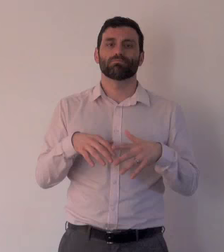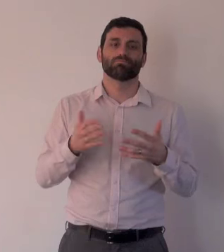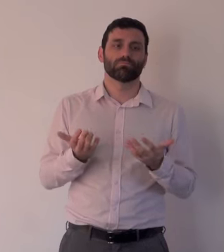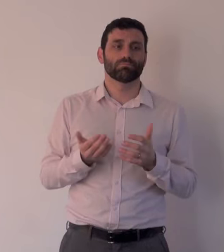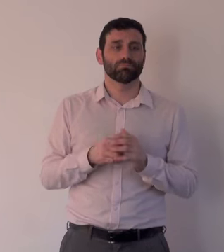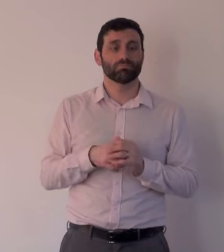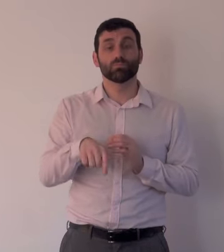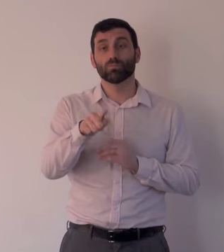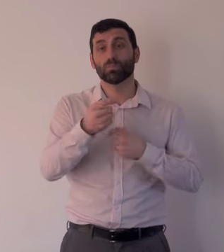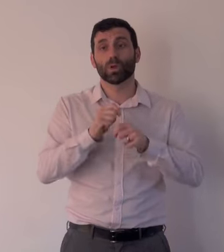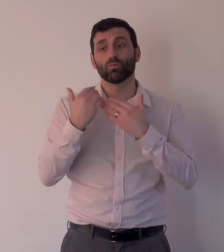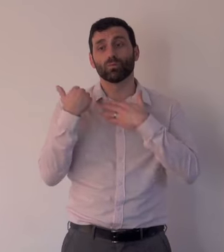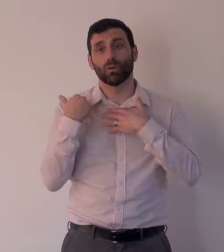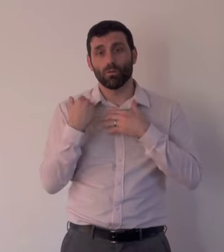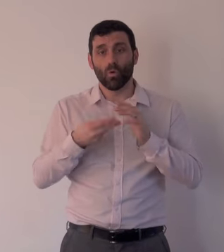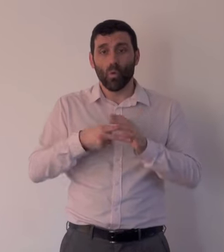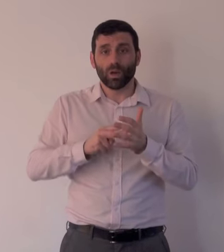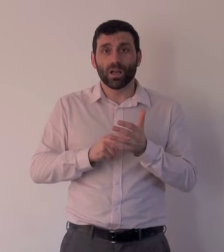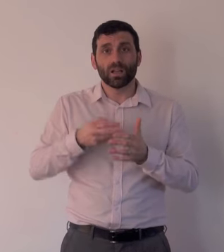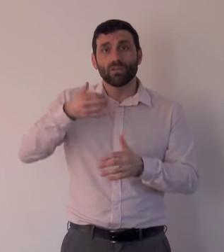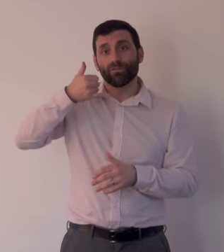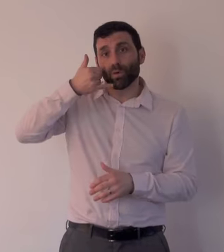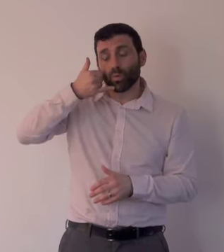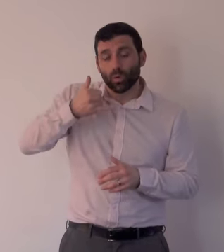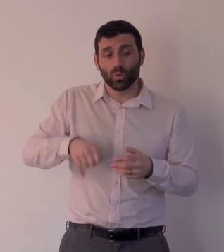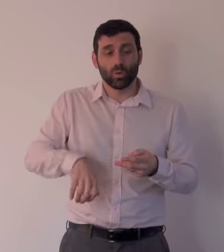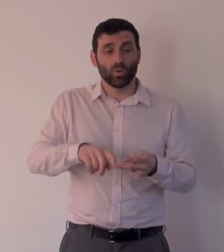You will need to be responsible for organising telephone calls.